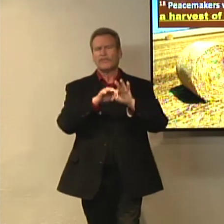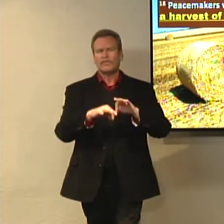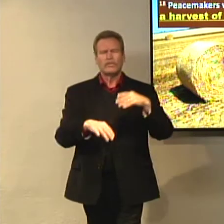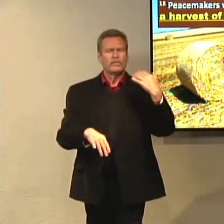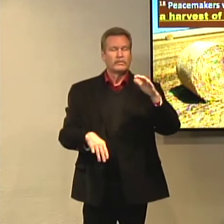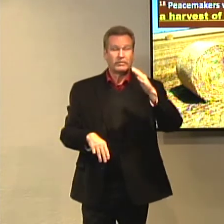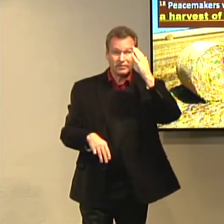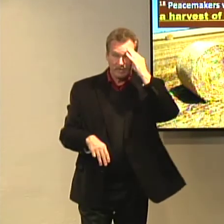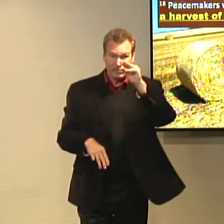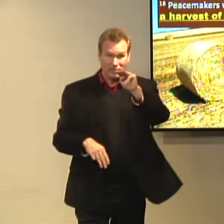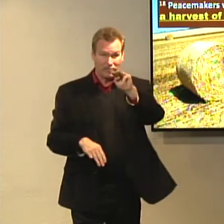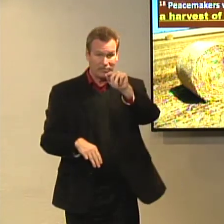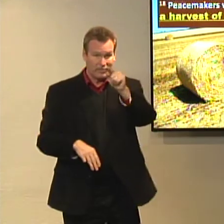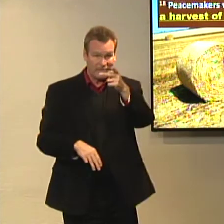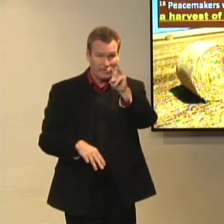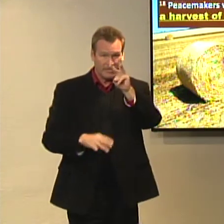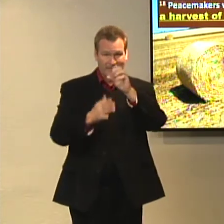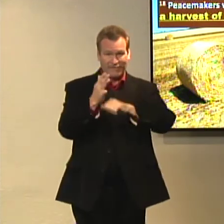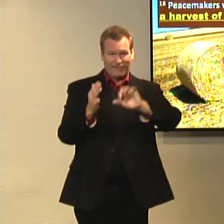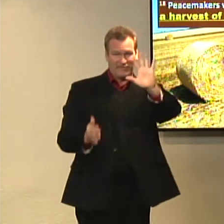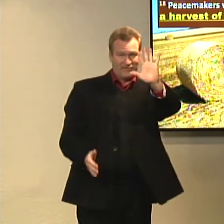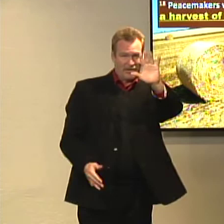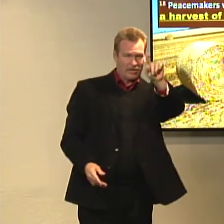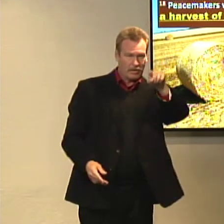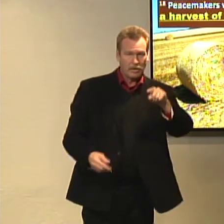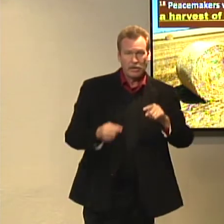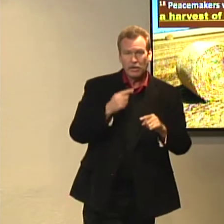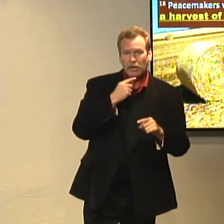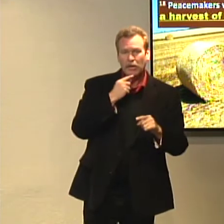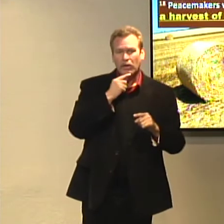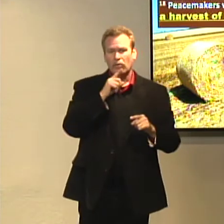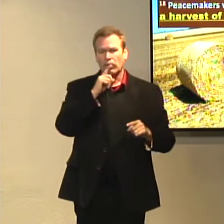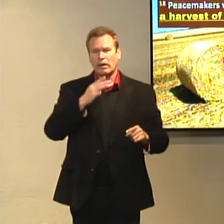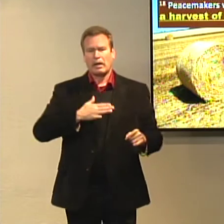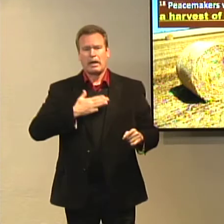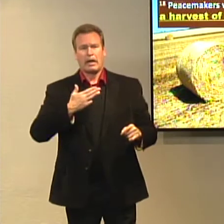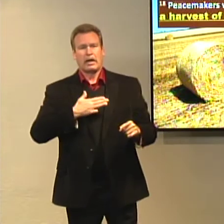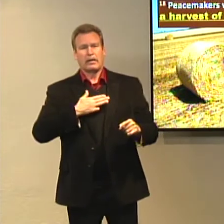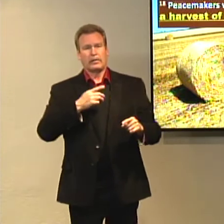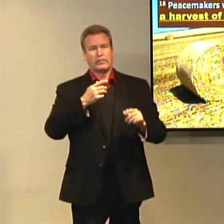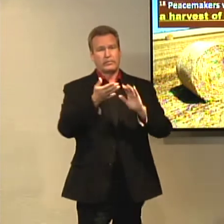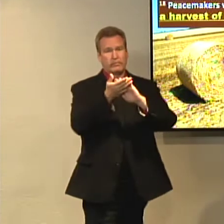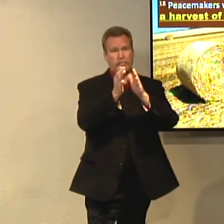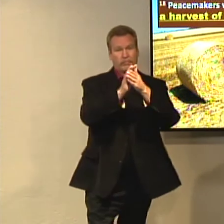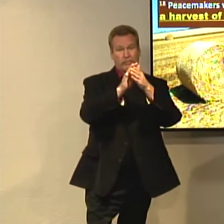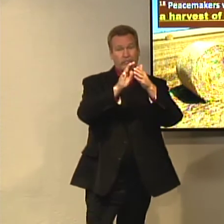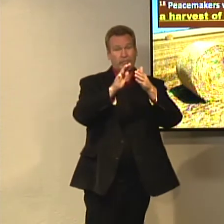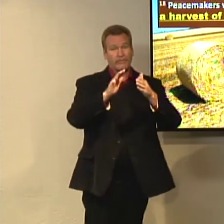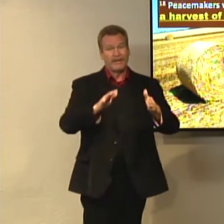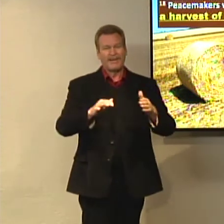on the left hand how the hay has been brought up into bales. In Matthew chapter 5 it says,